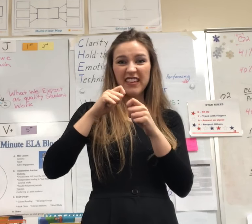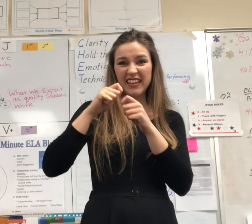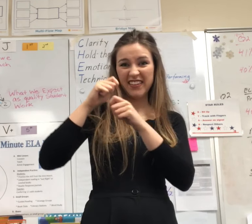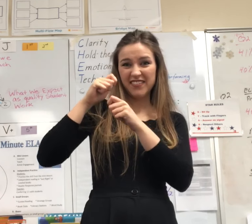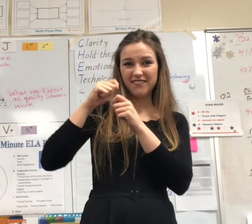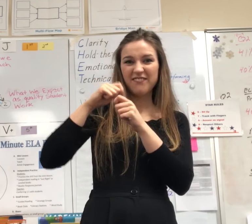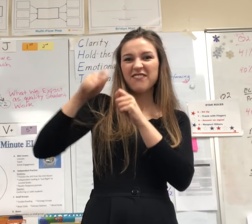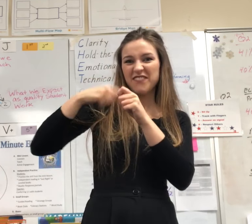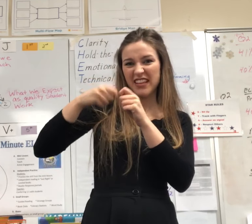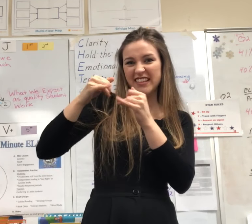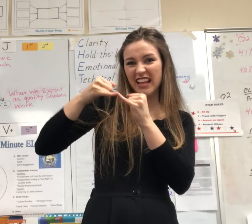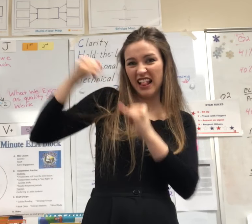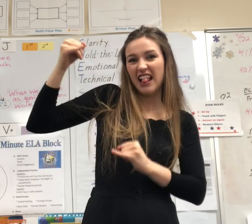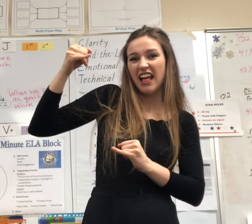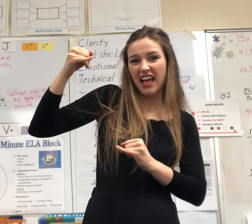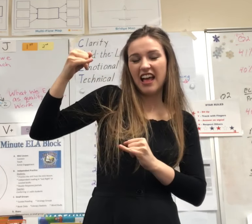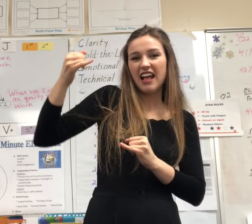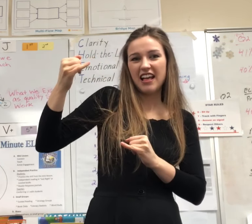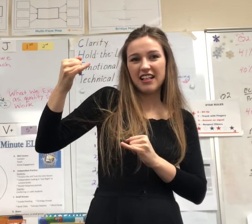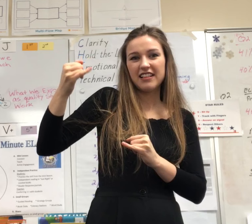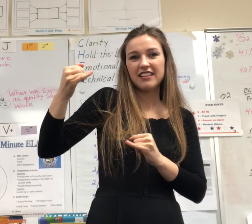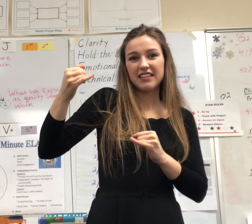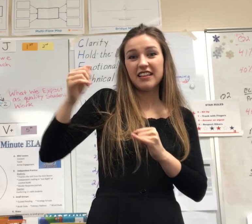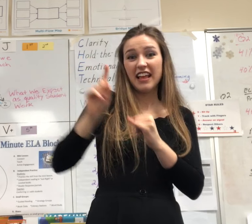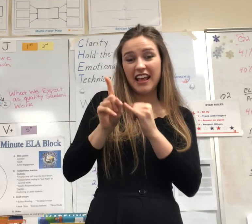some fishing line and hooks, okay?